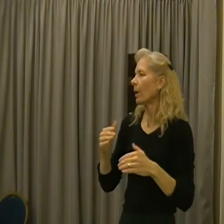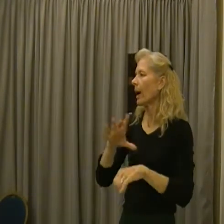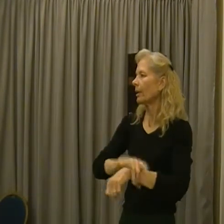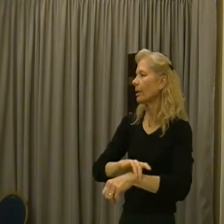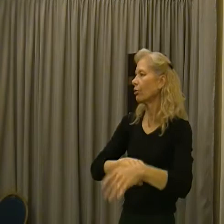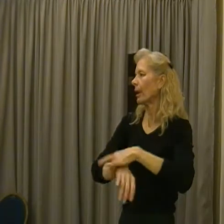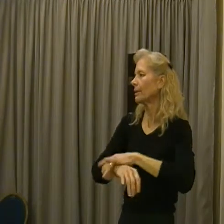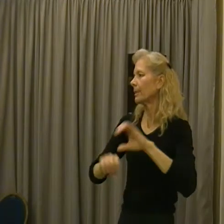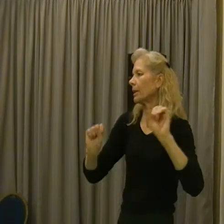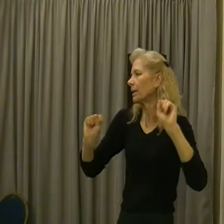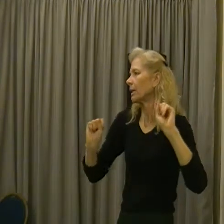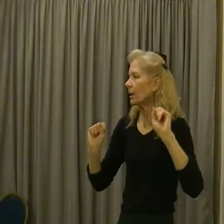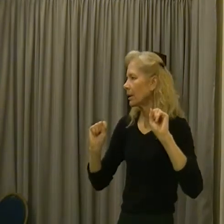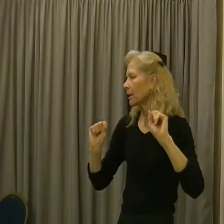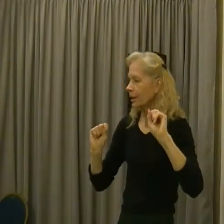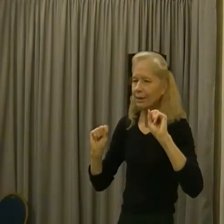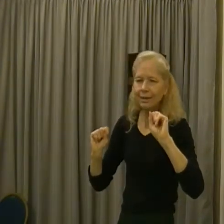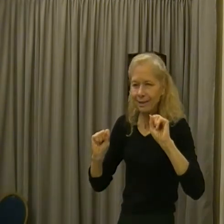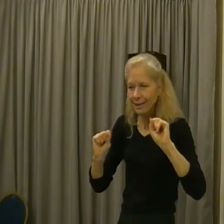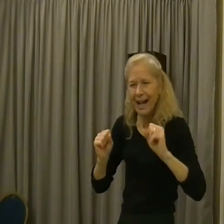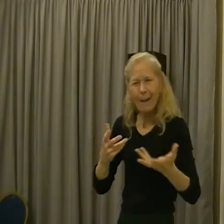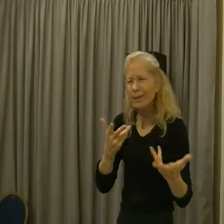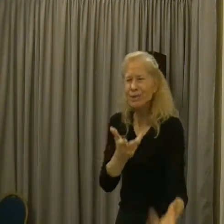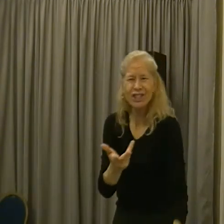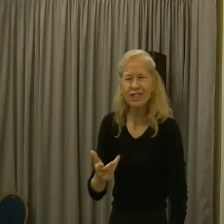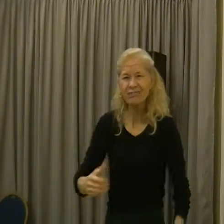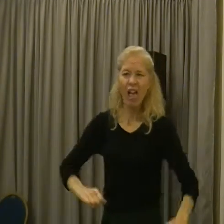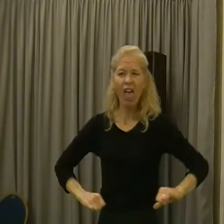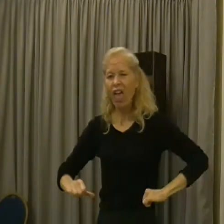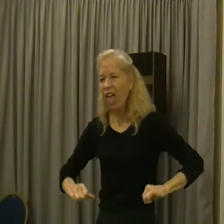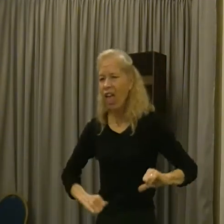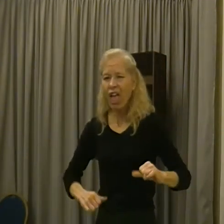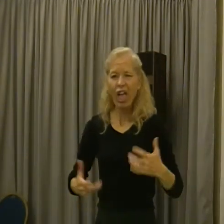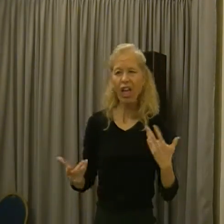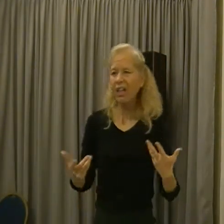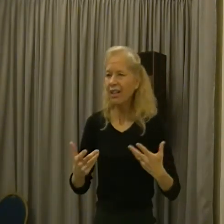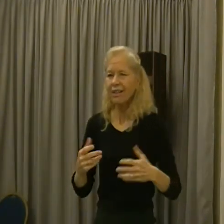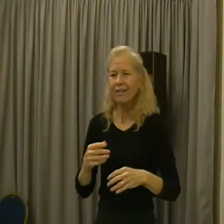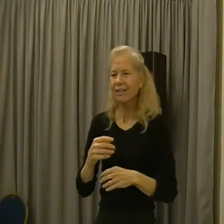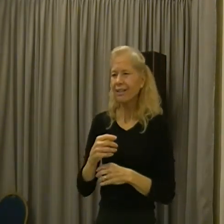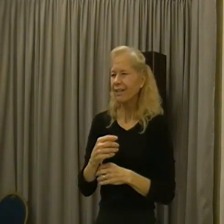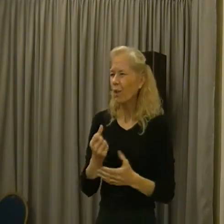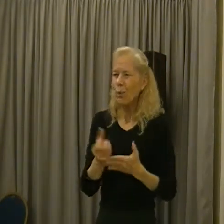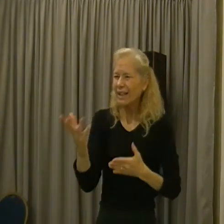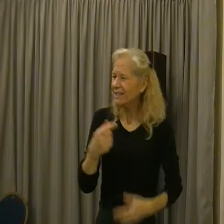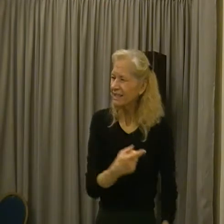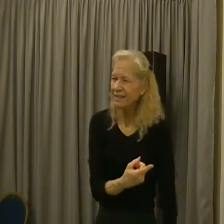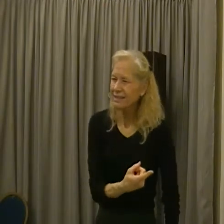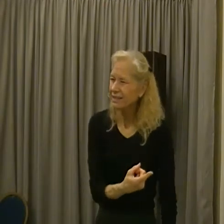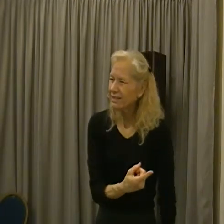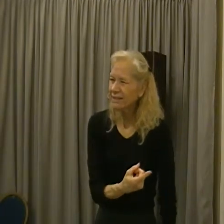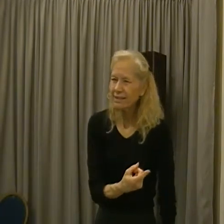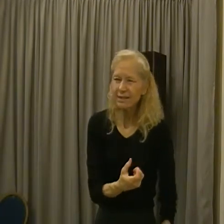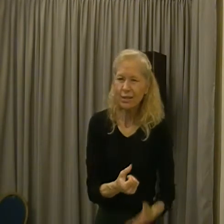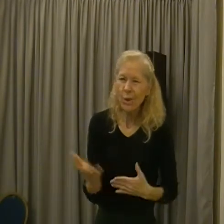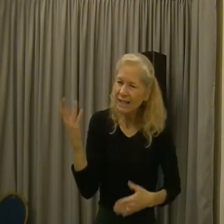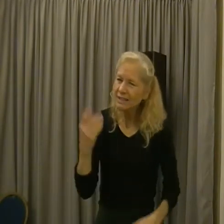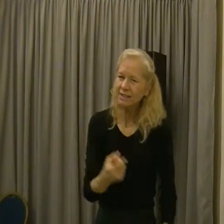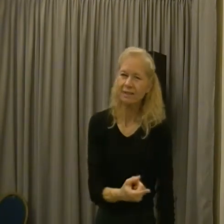strength and what little we have. And then finally, glory to God.